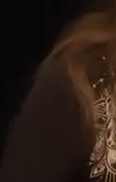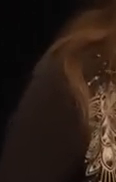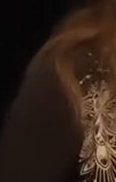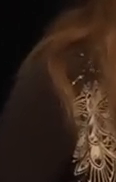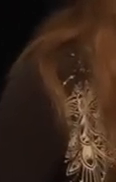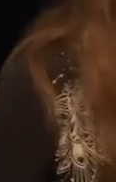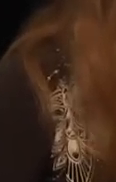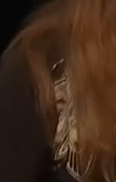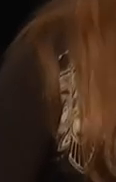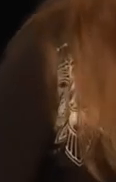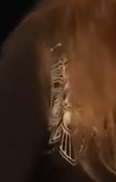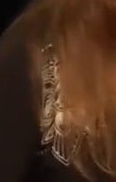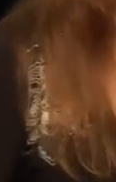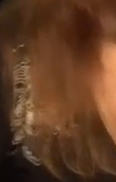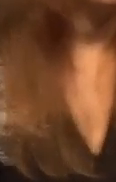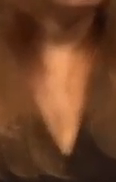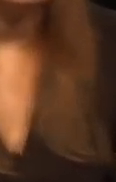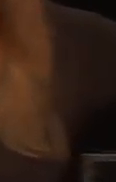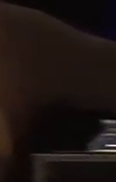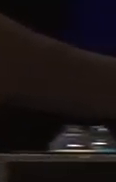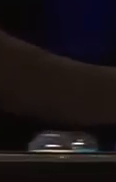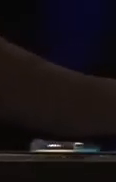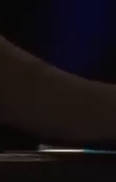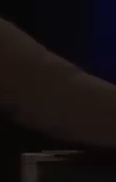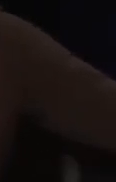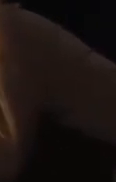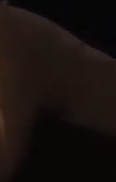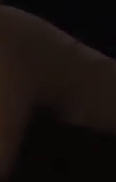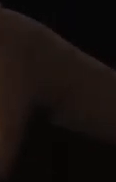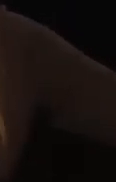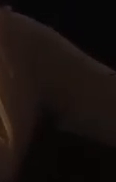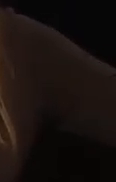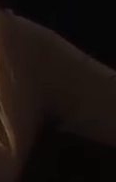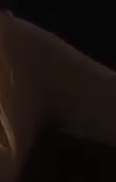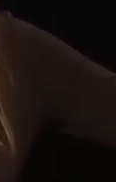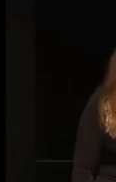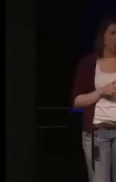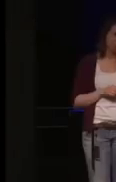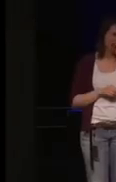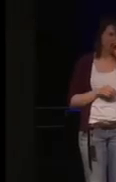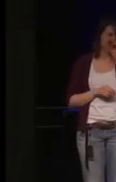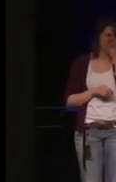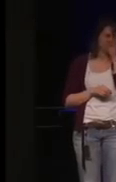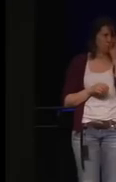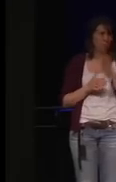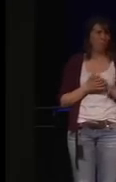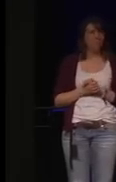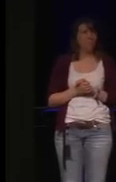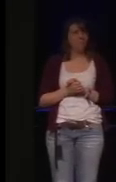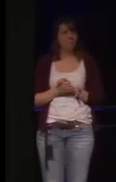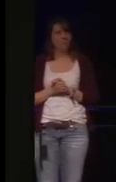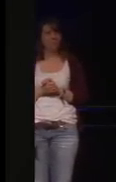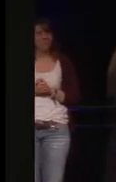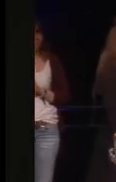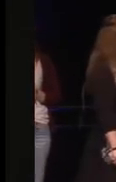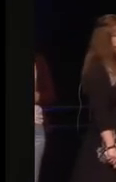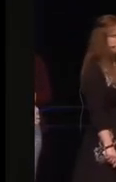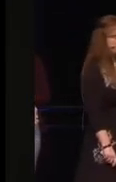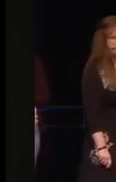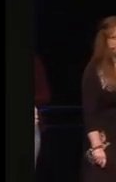camera is safe now. So, I'm coming to a different example now.